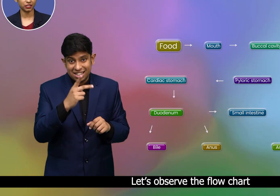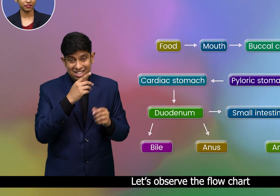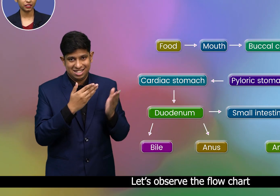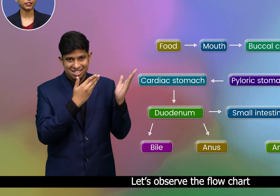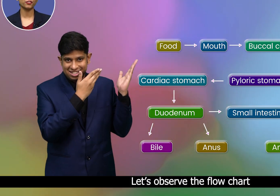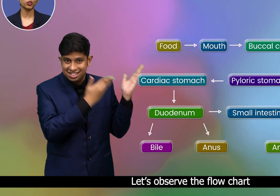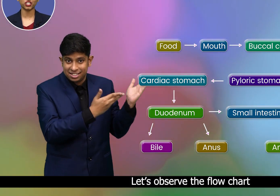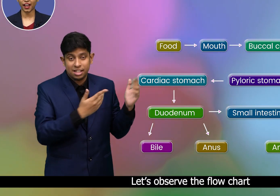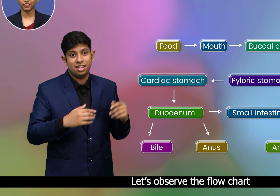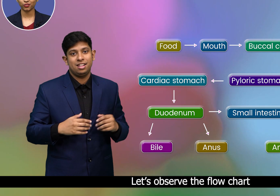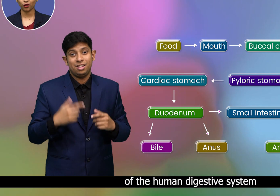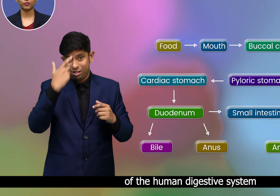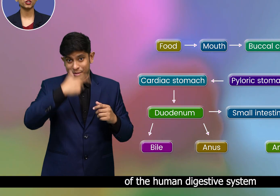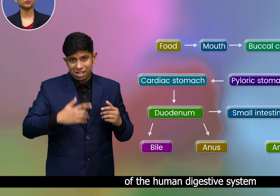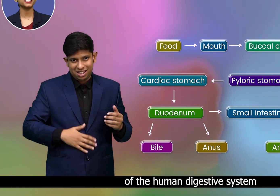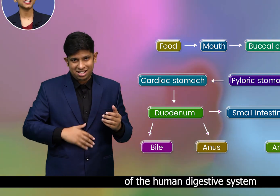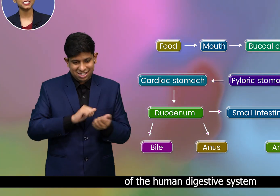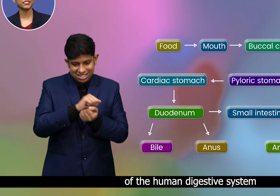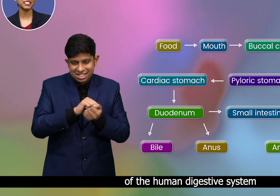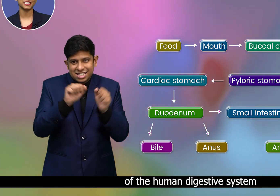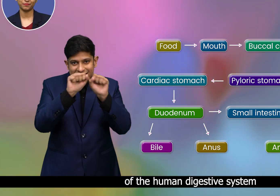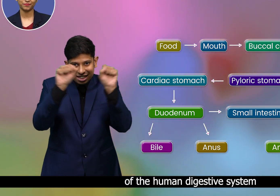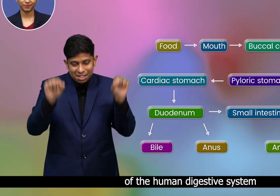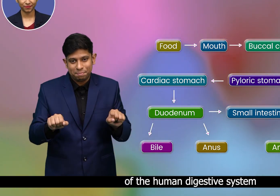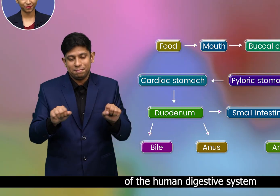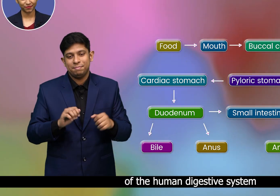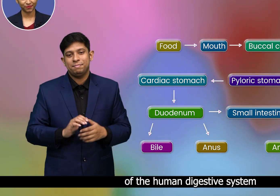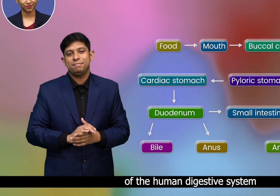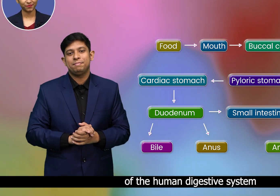Let's observe the flow chart of the human digestive system.